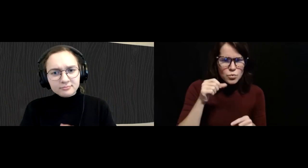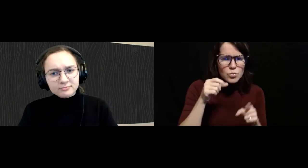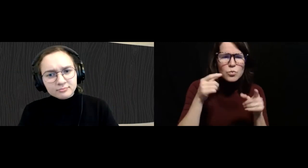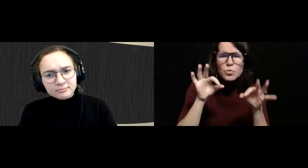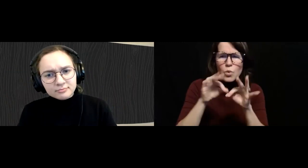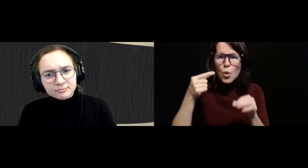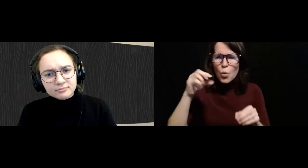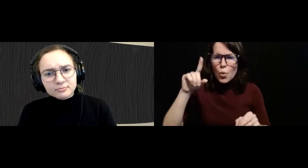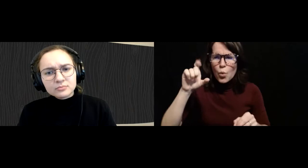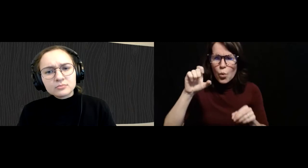Absolutely.